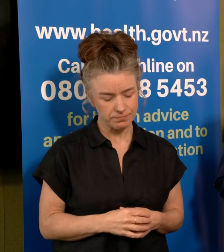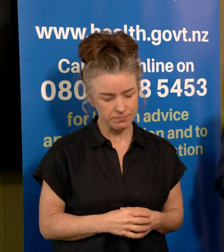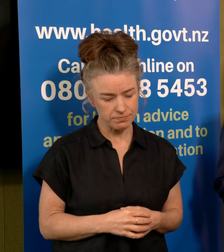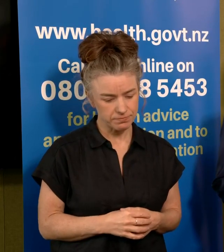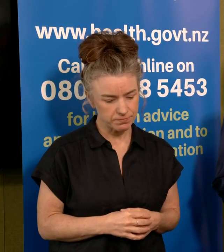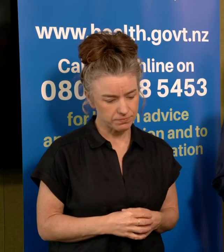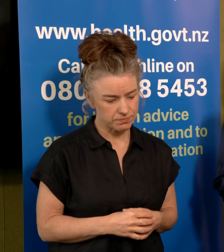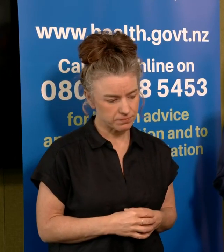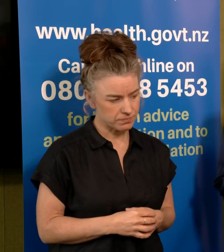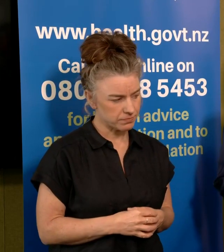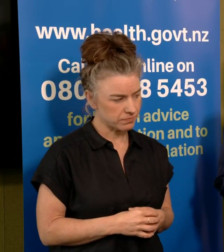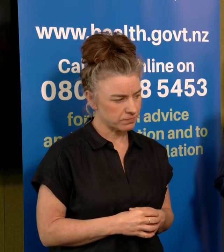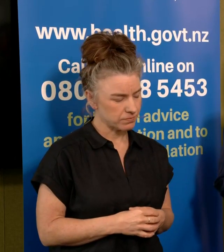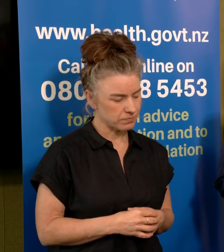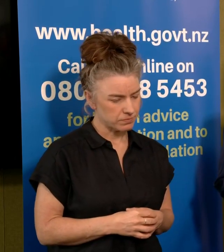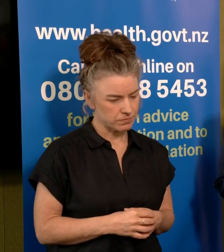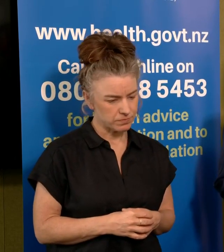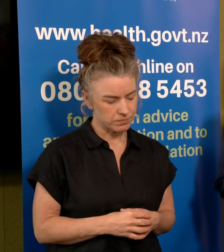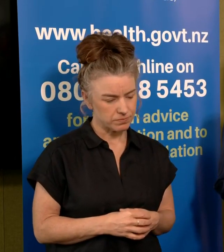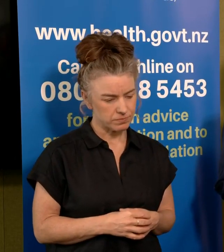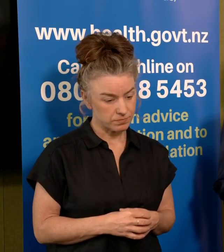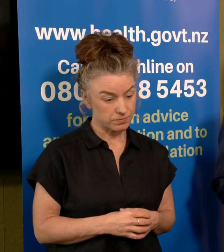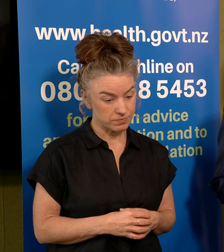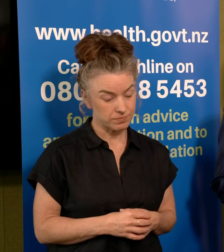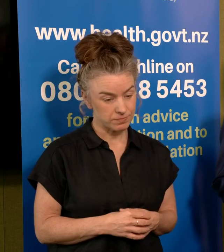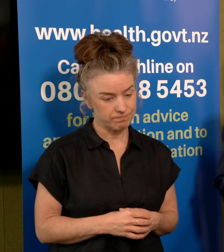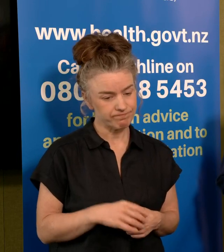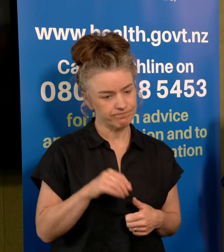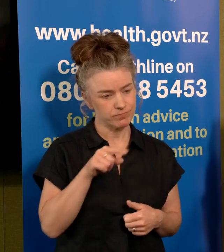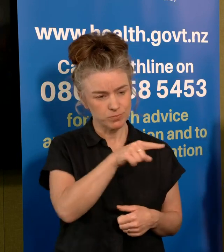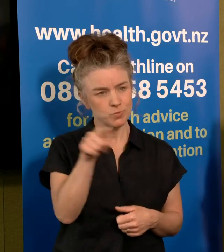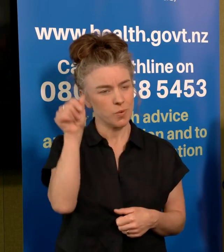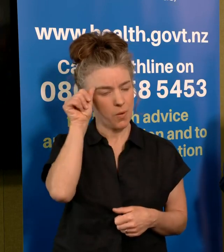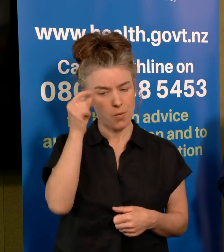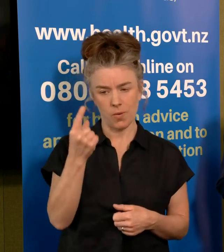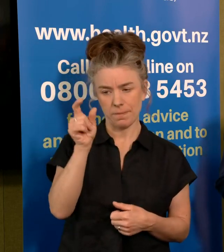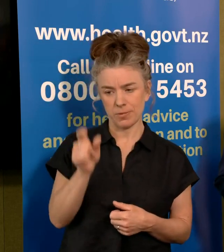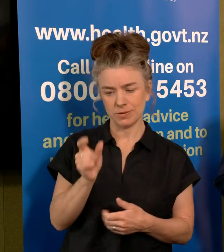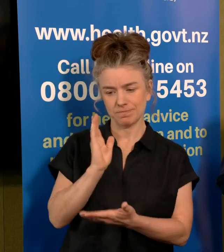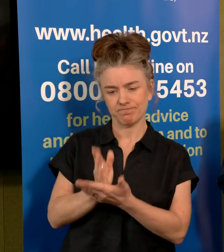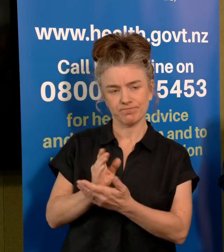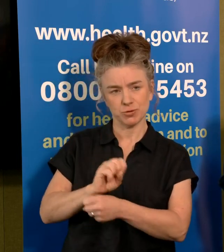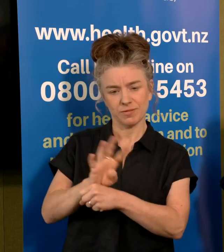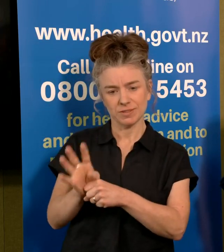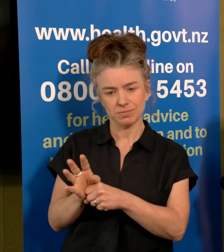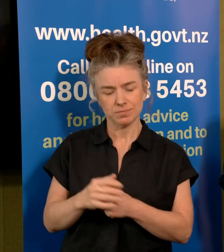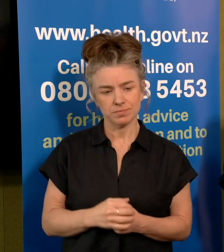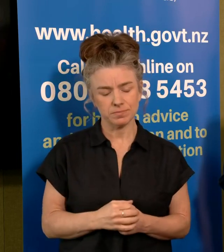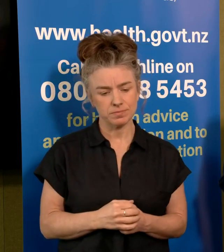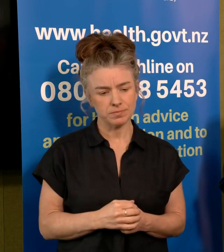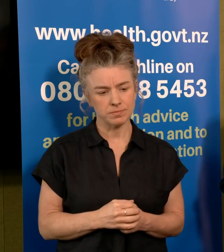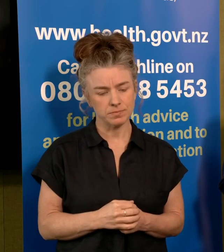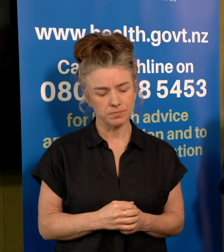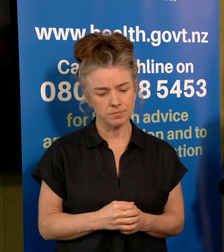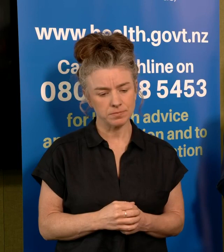So, as you know, we've had our one positive test. However, we still assess our likelihood of a